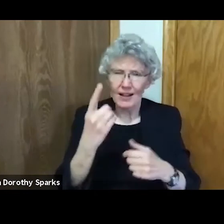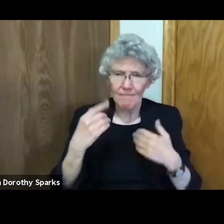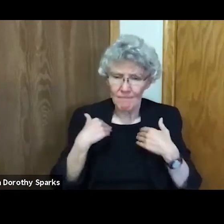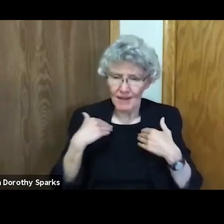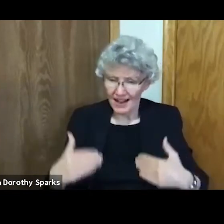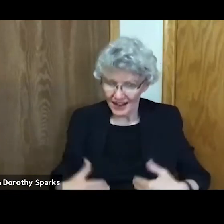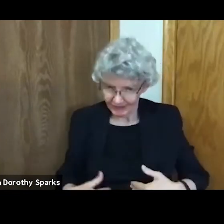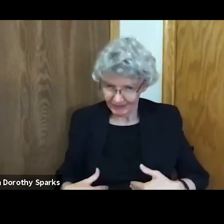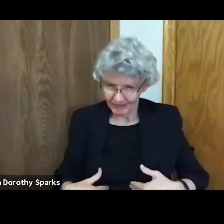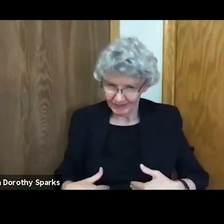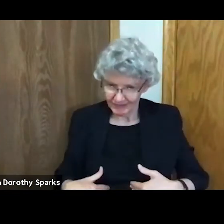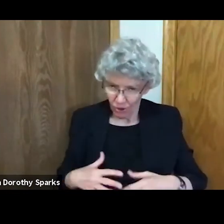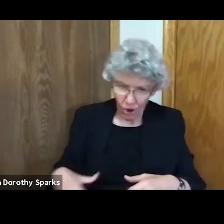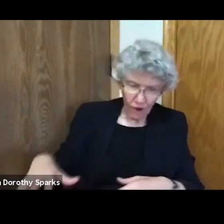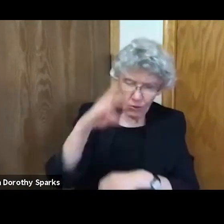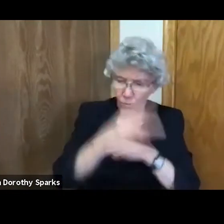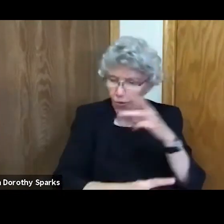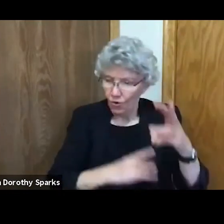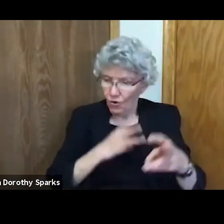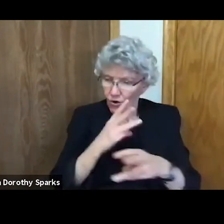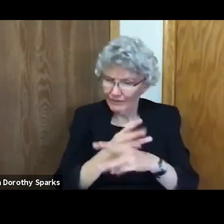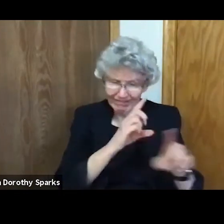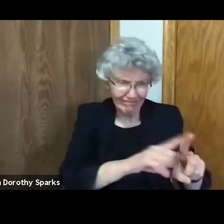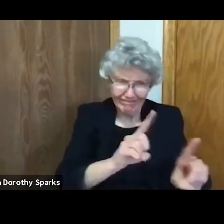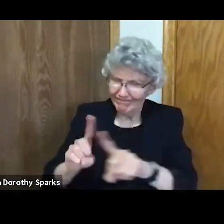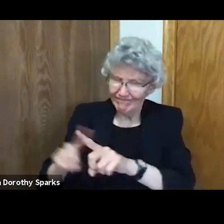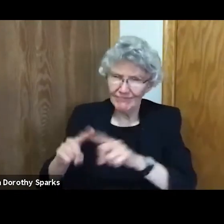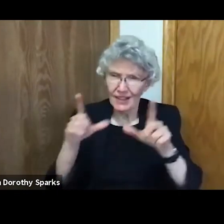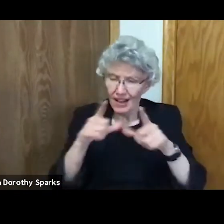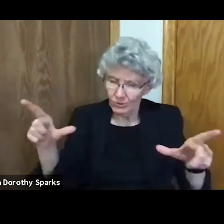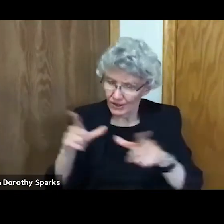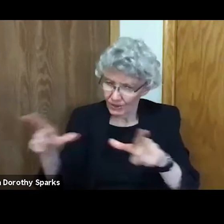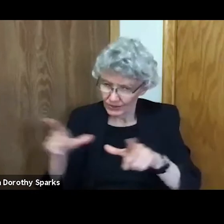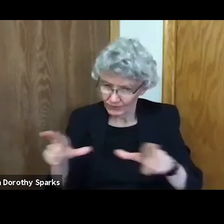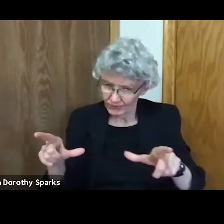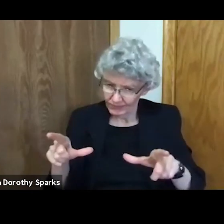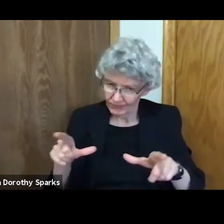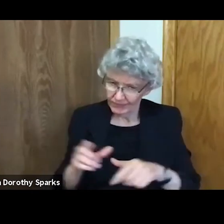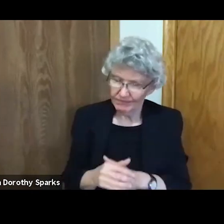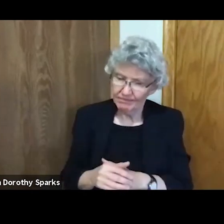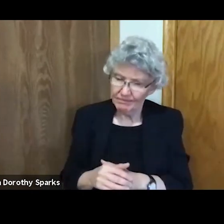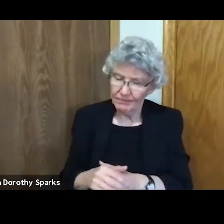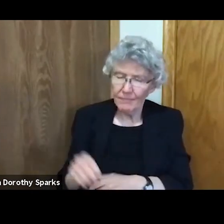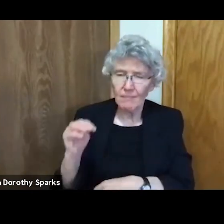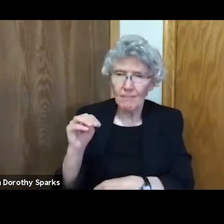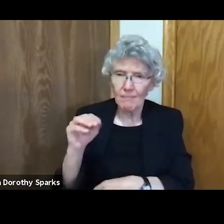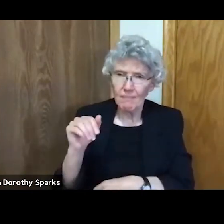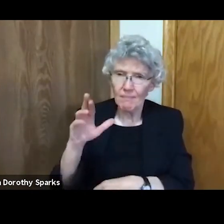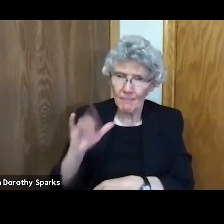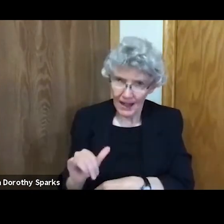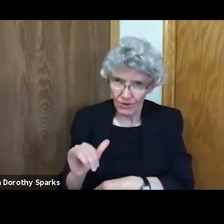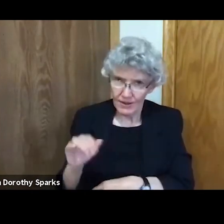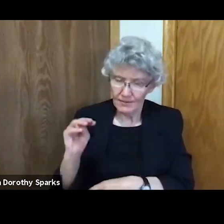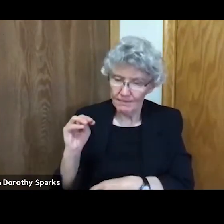God, you bring us together in one body of people using every language